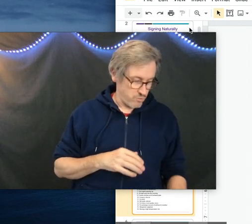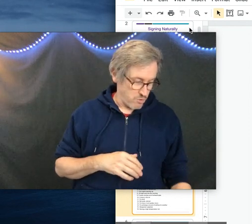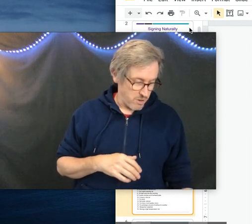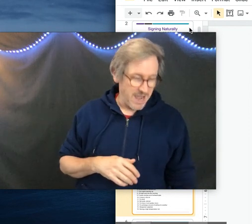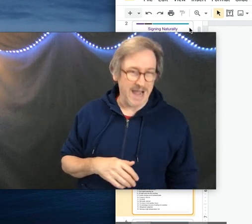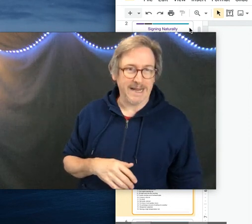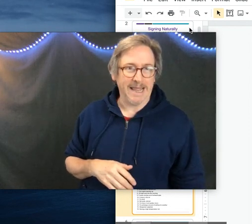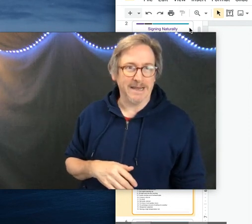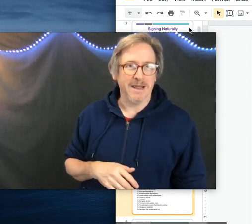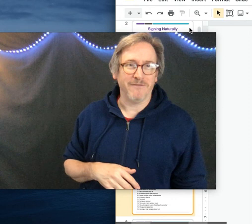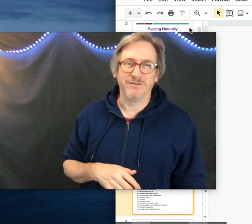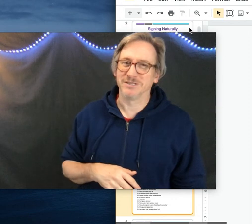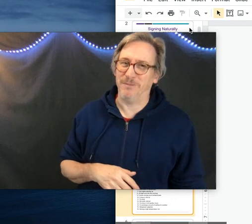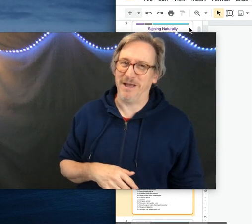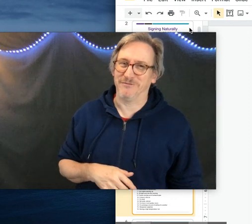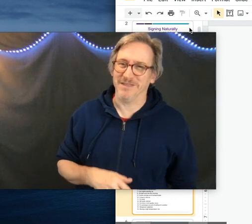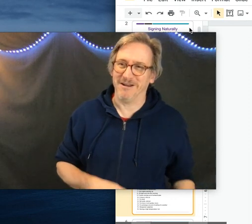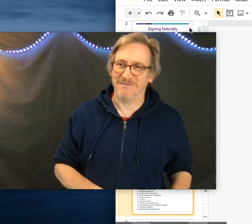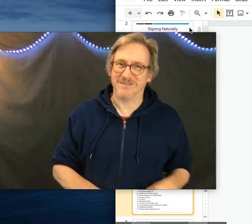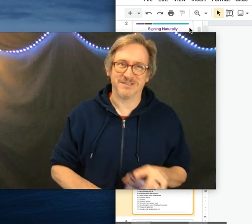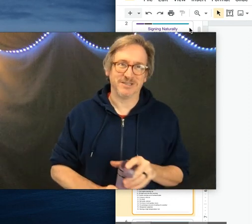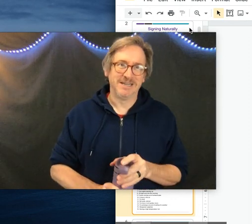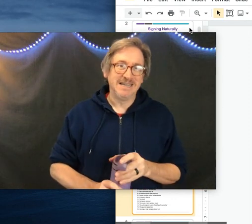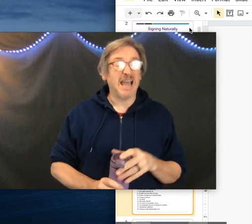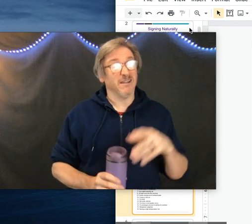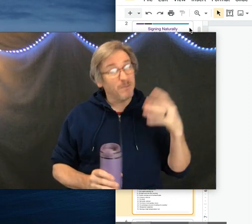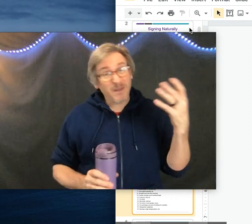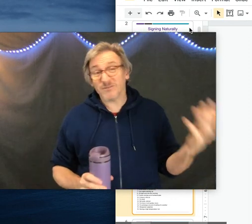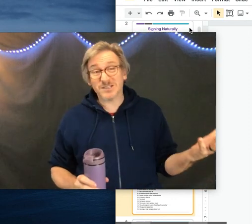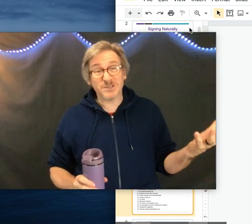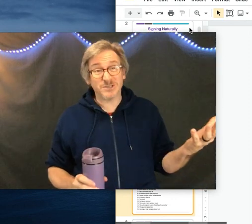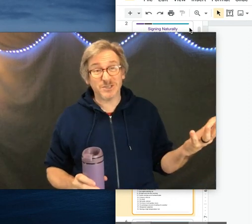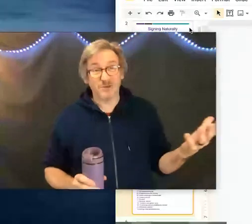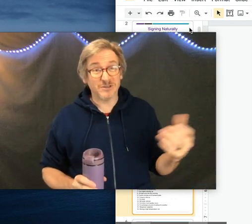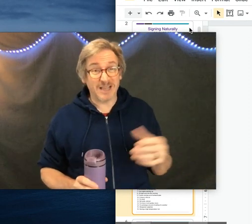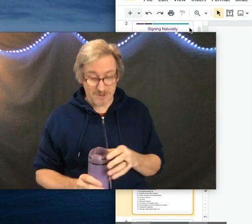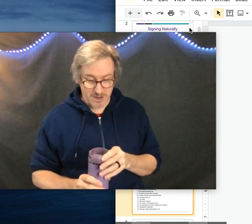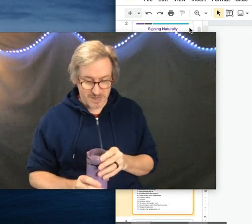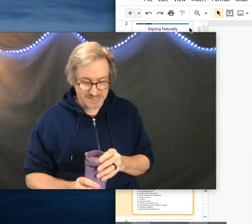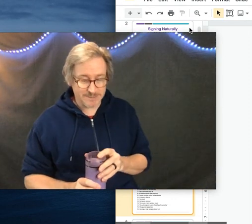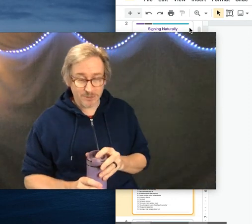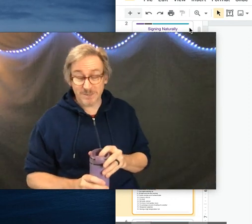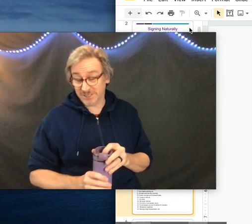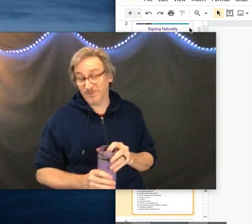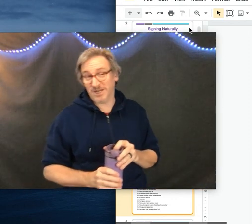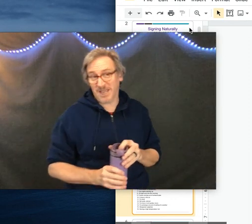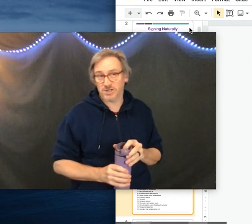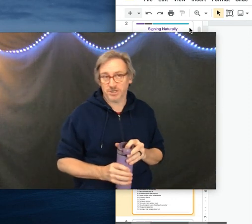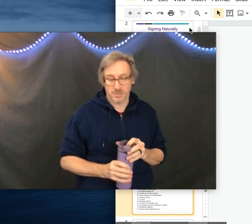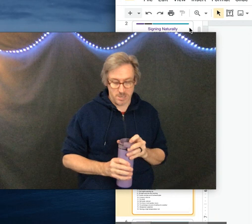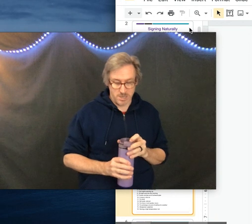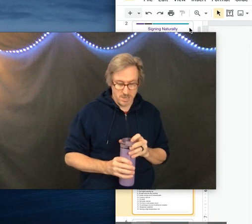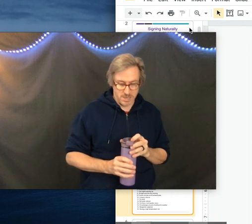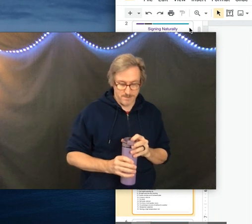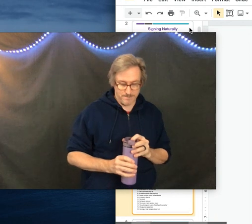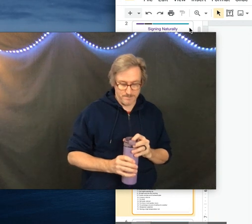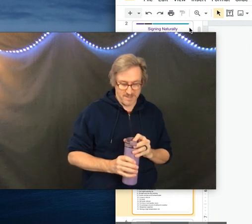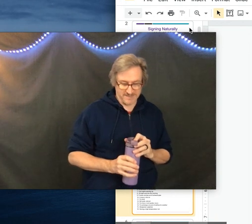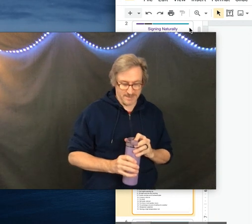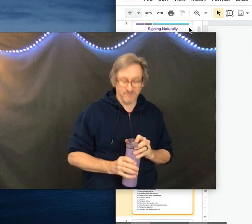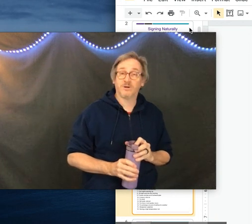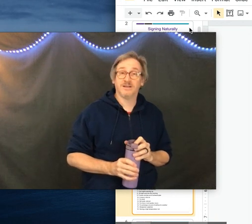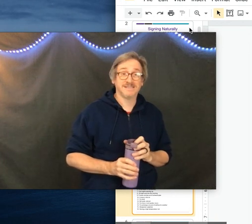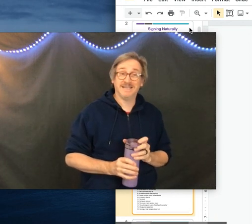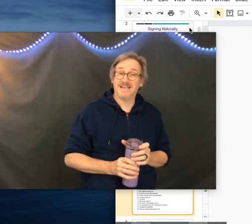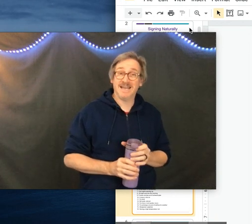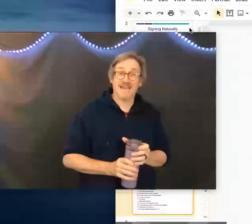So I feel so bad for that officer, and I feel bad for the student too. That a simple miscommunication. I've